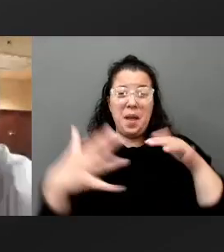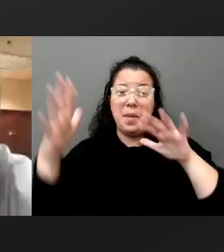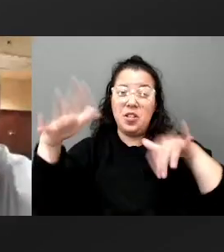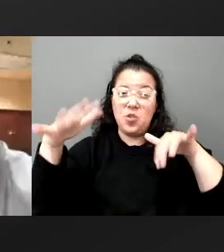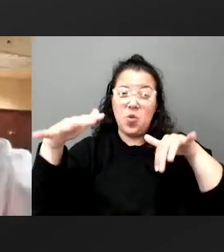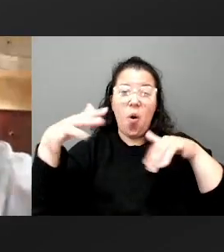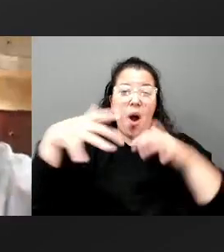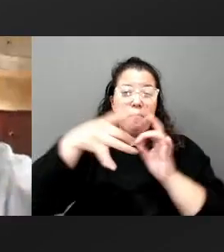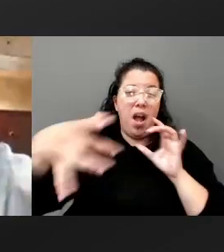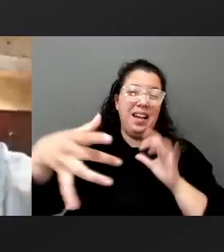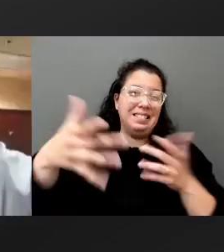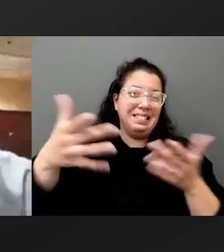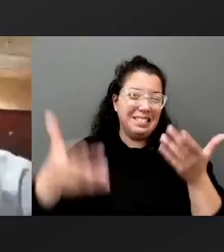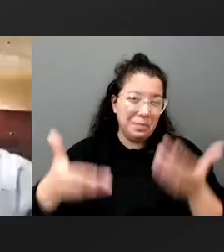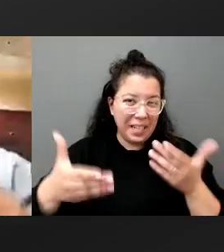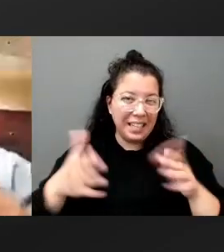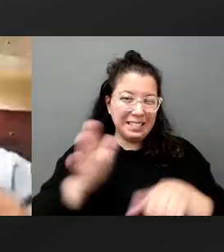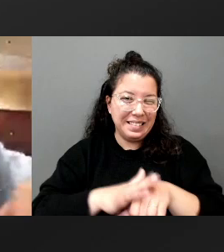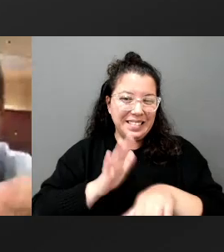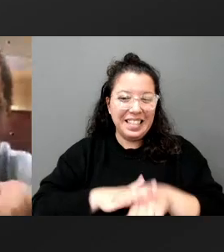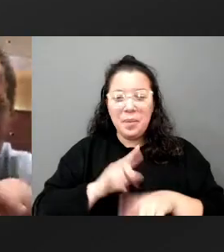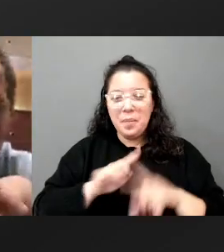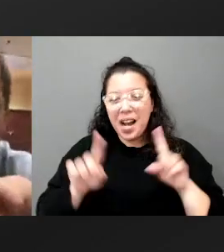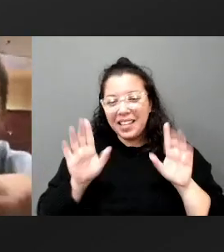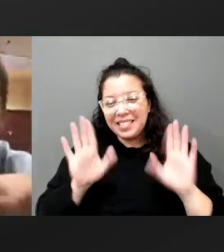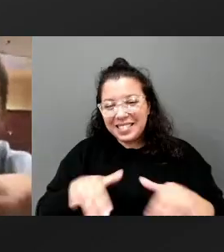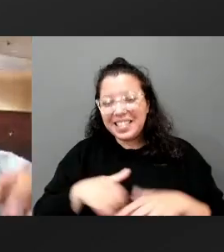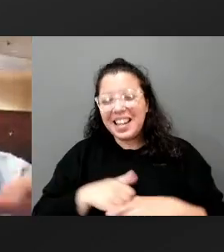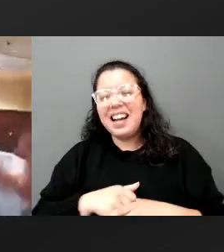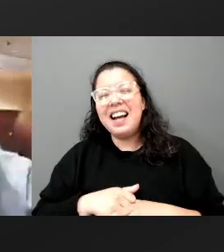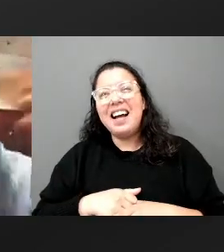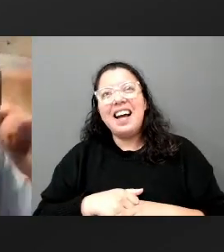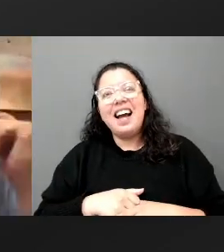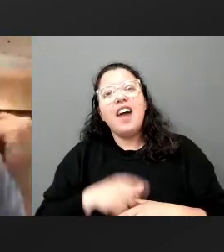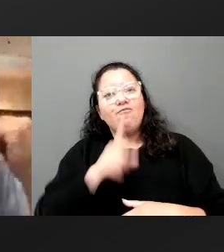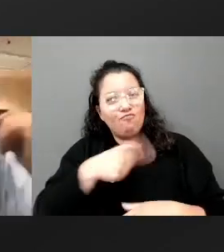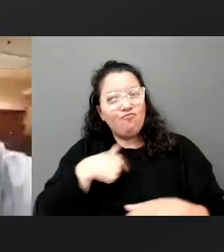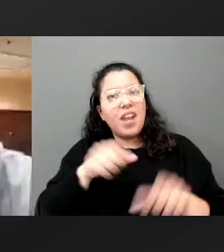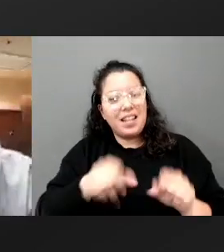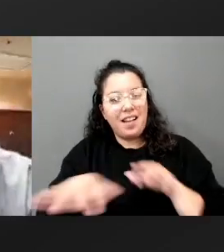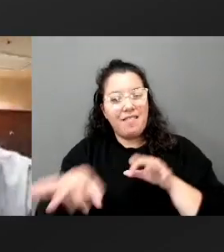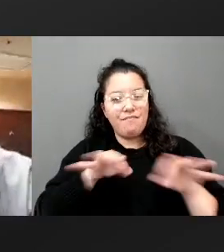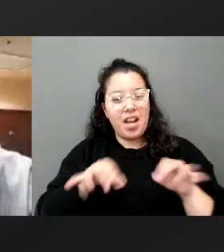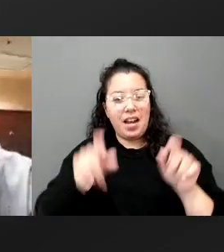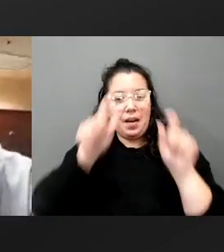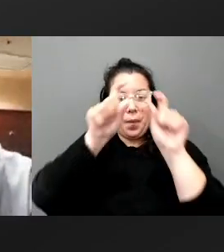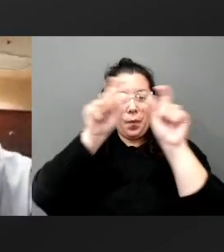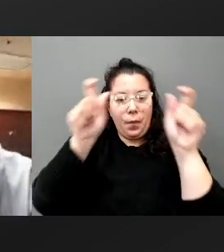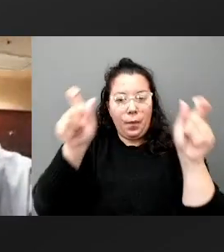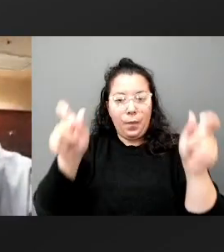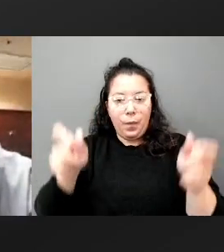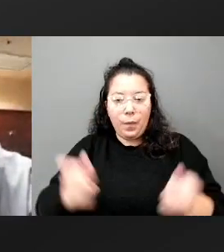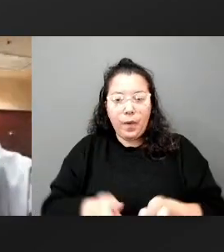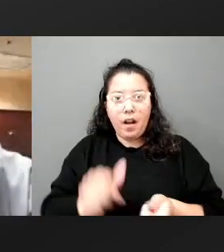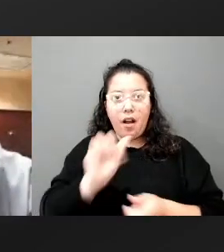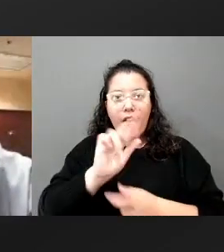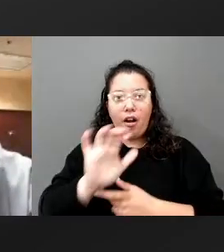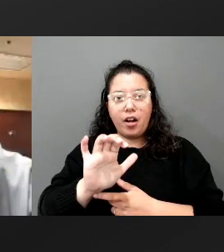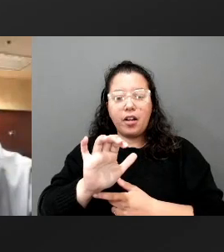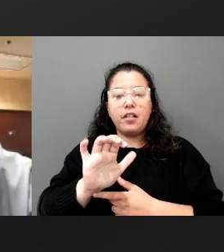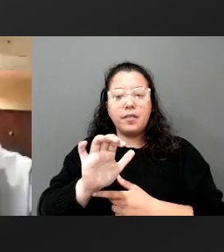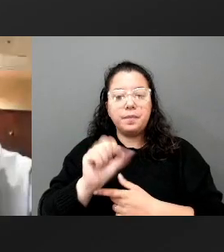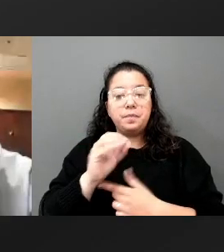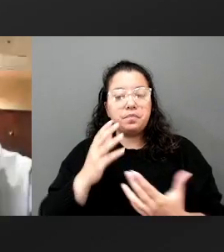aware. But with that, I can talk about the arcs. So this is one of the things I find really incredibly fascinating